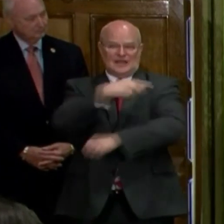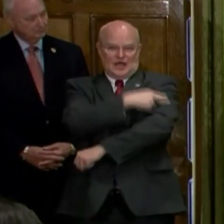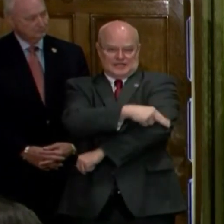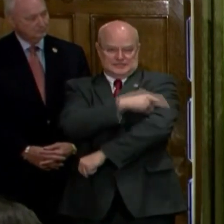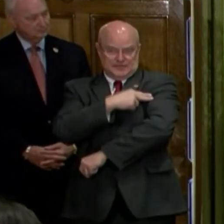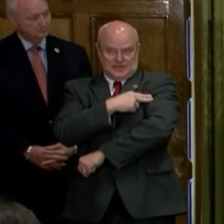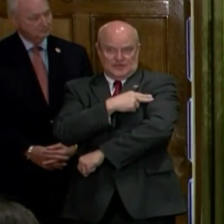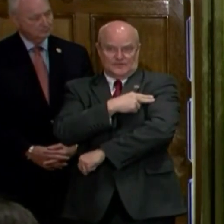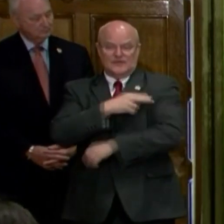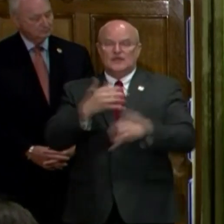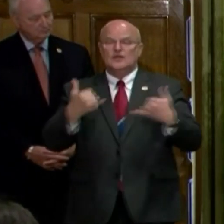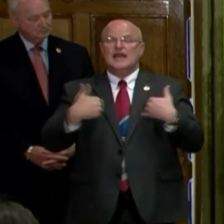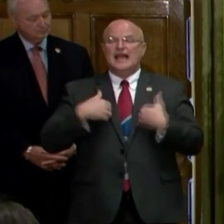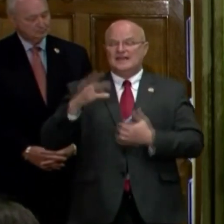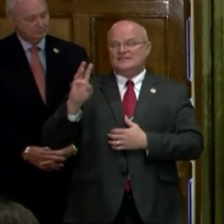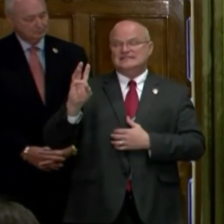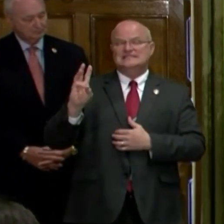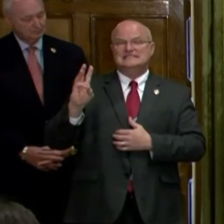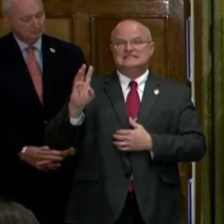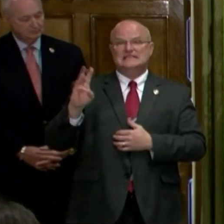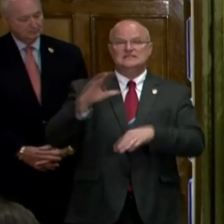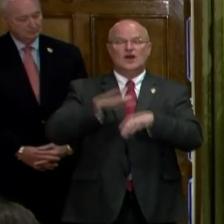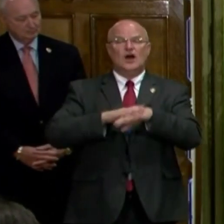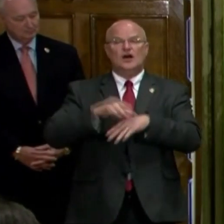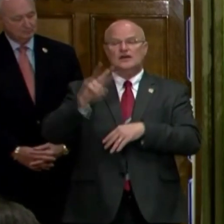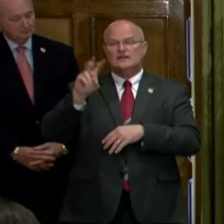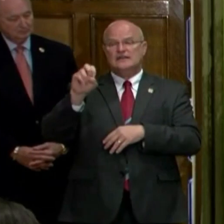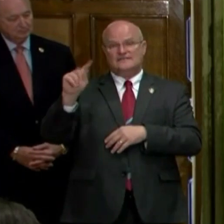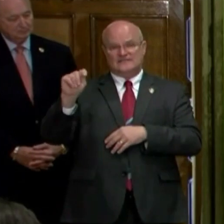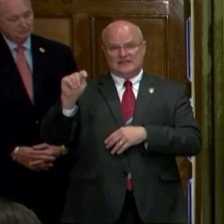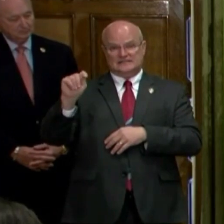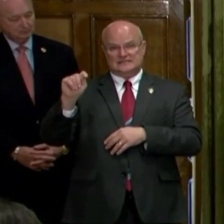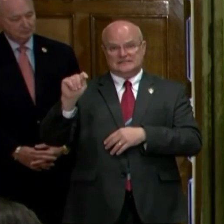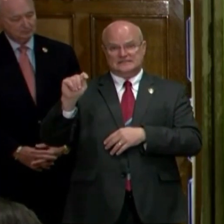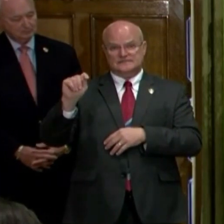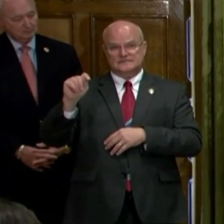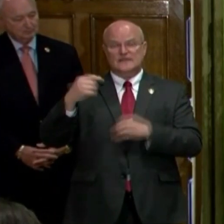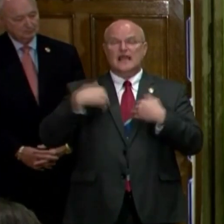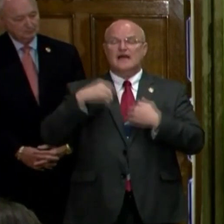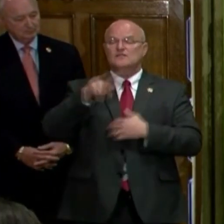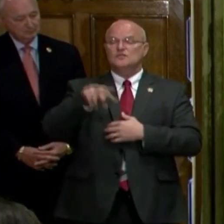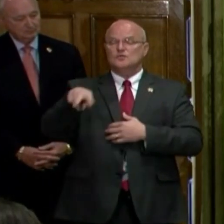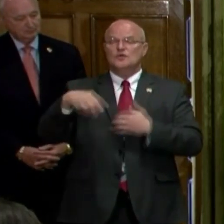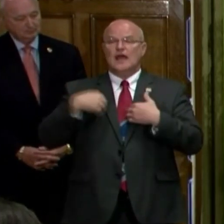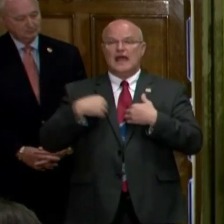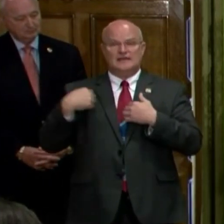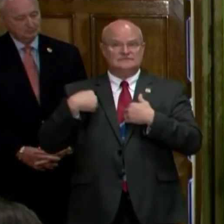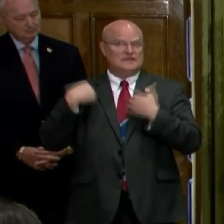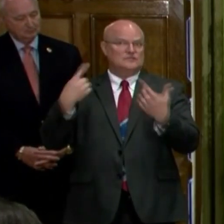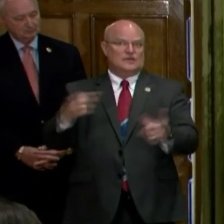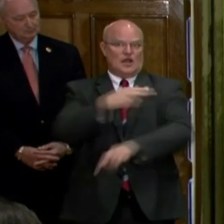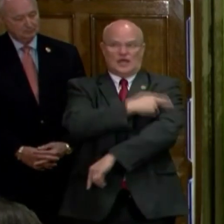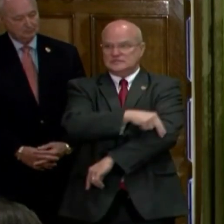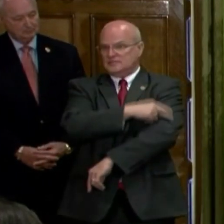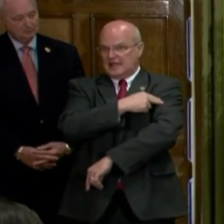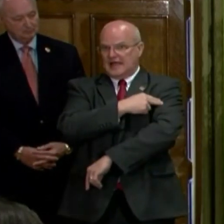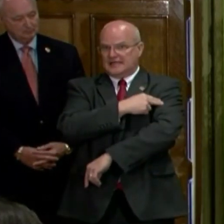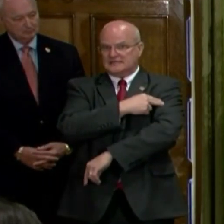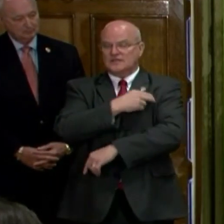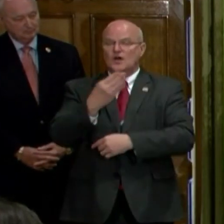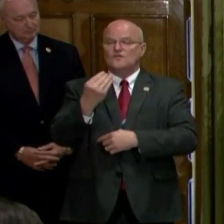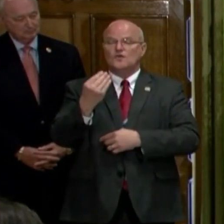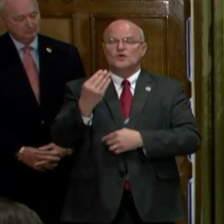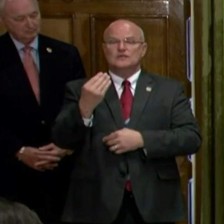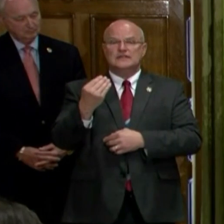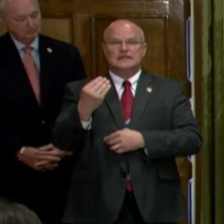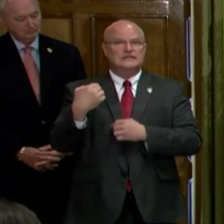hospitalized. We currently have 6 who are on a ventilator. There are 22 who have ever been hospitalized, 14